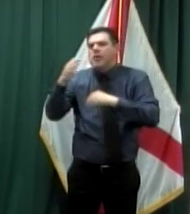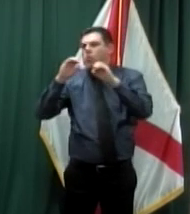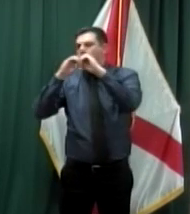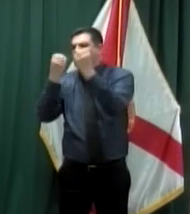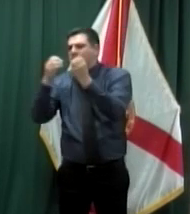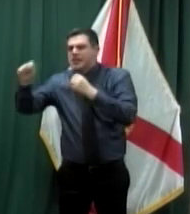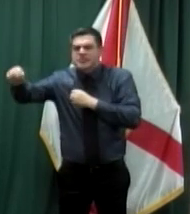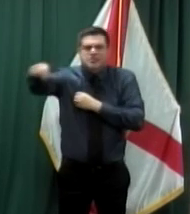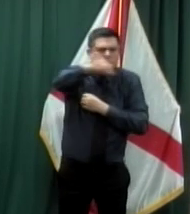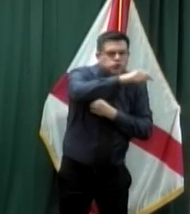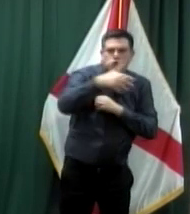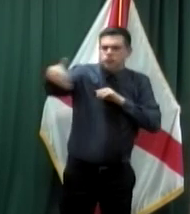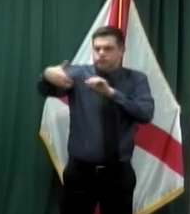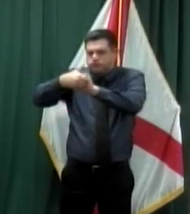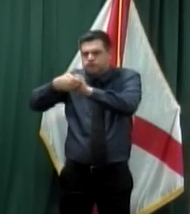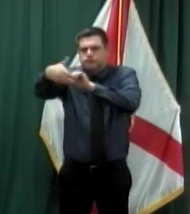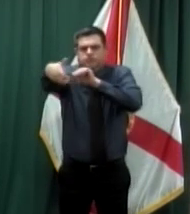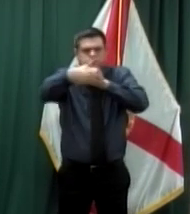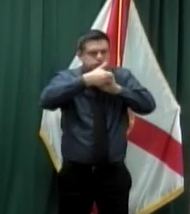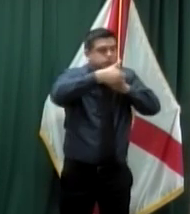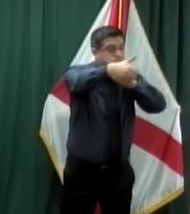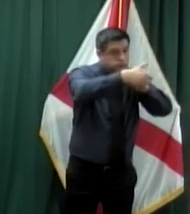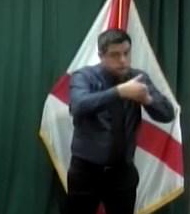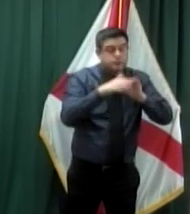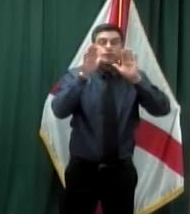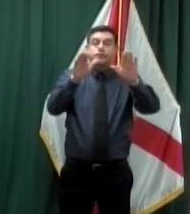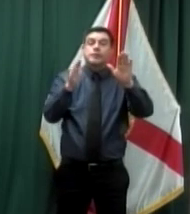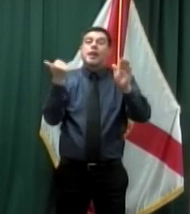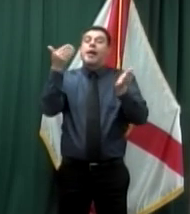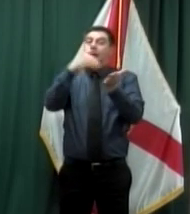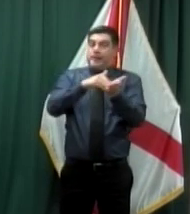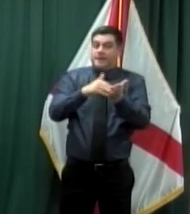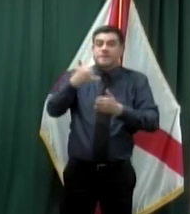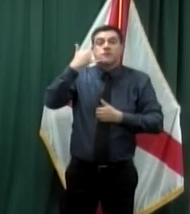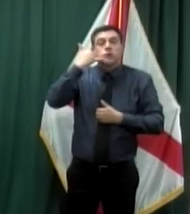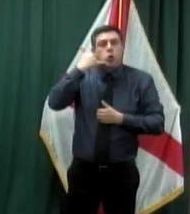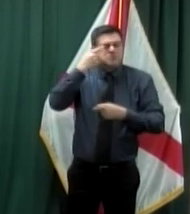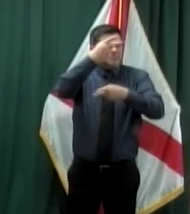the Seminole County Citizens Information Hotline is still active and available,